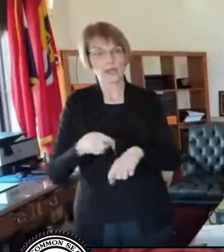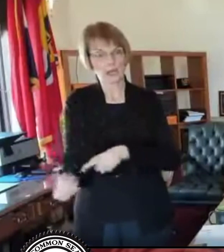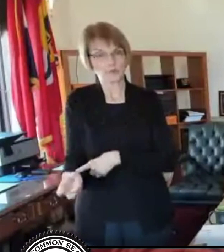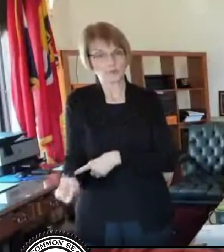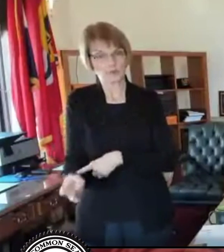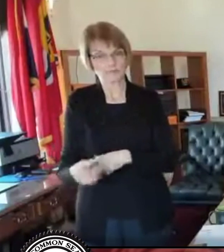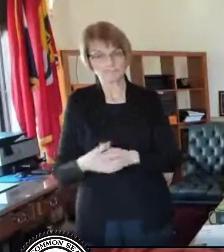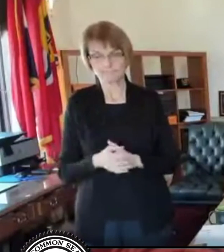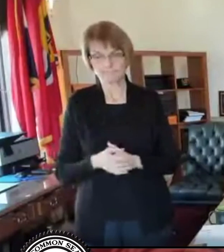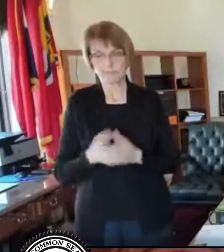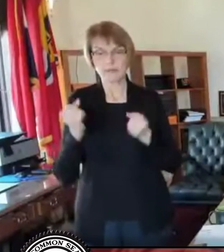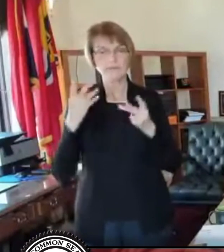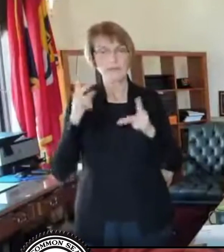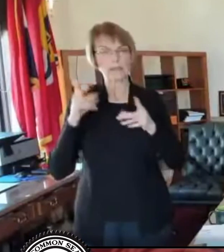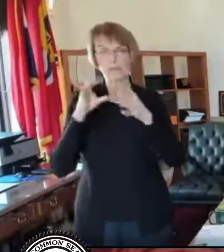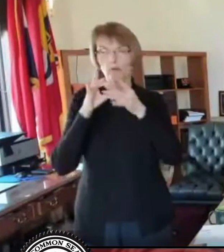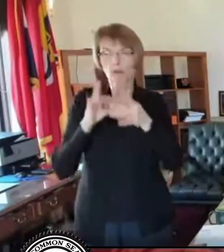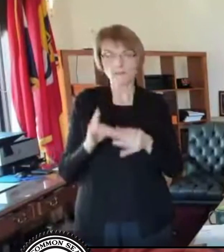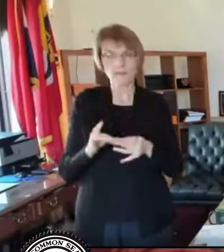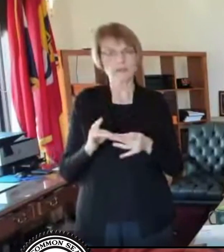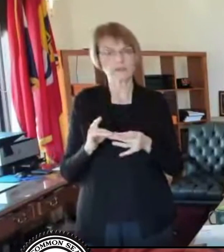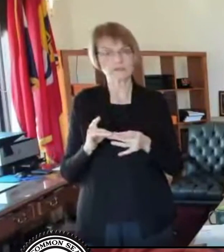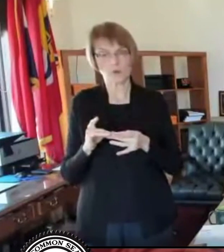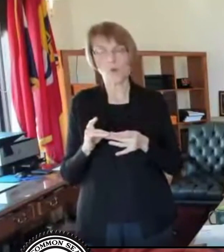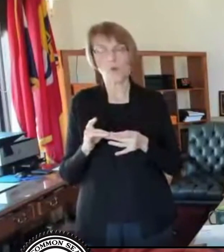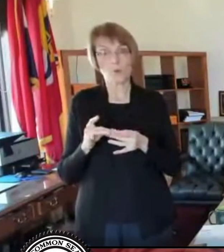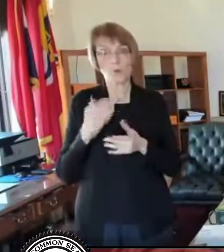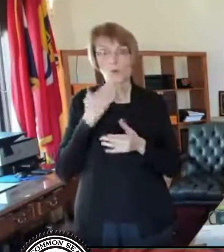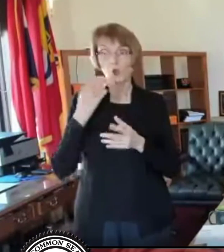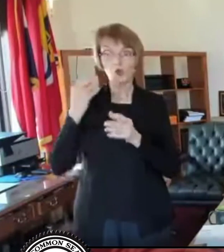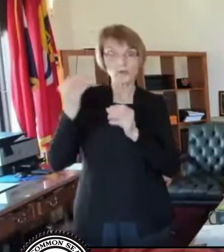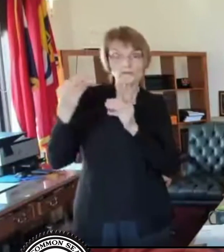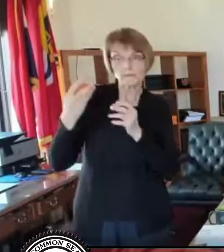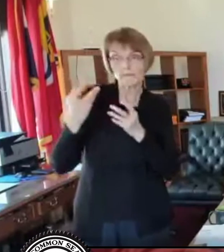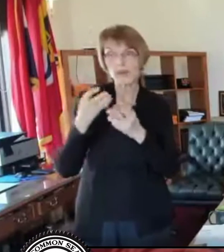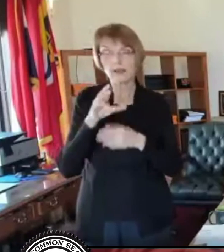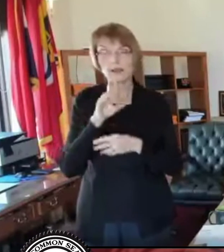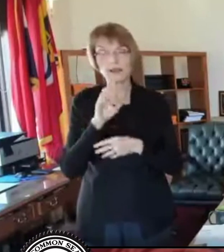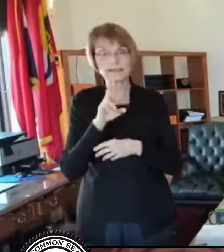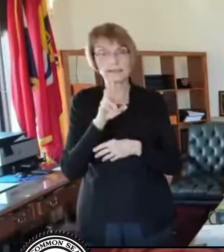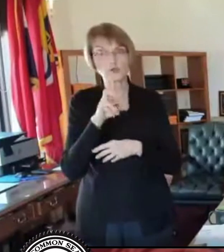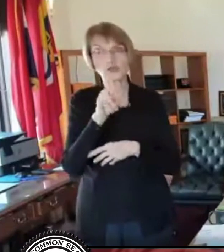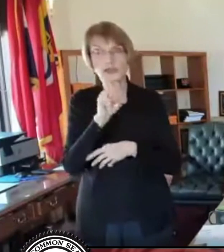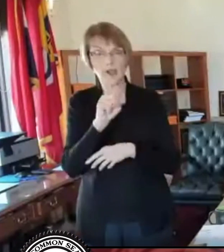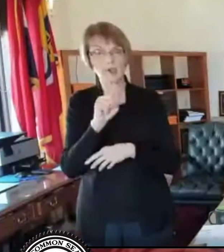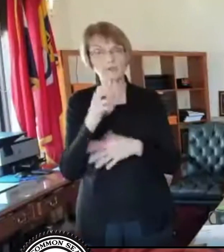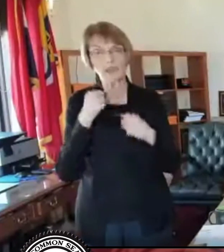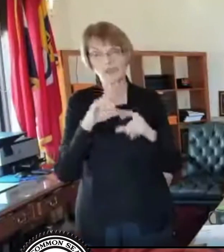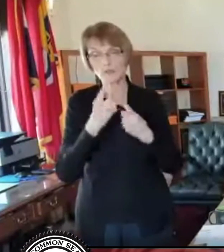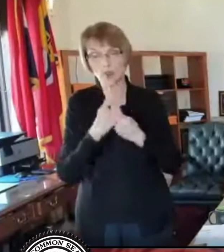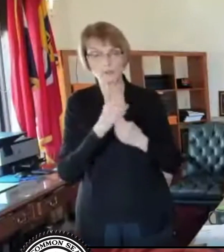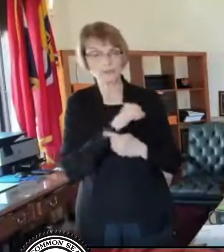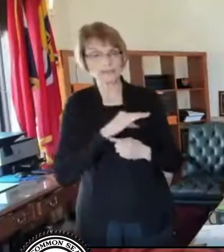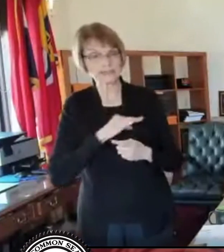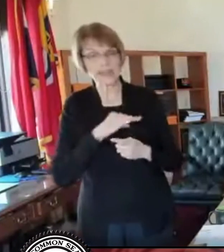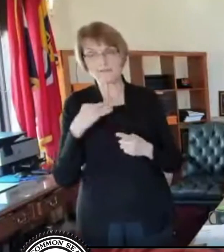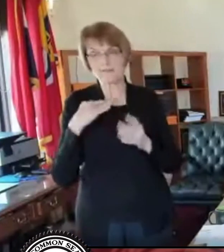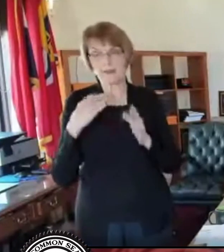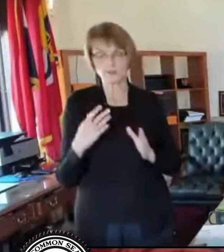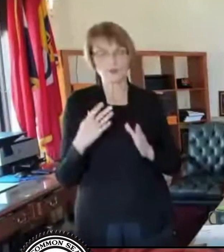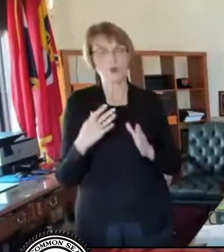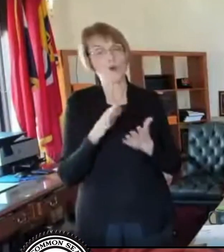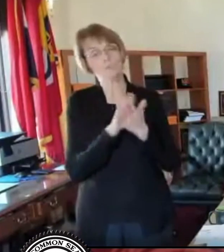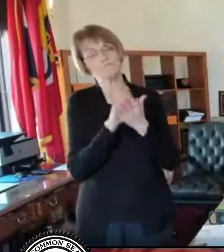We had many commenters, a lot of positive feedback for Dr. Eccles, the mayor, the health department, the staff, the volunteers for a